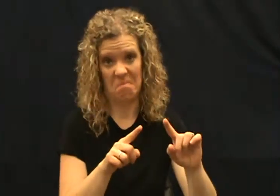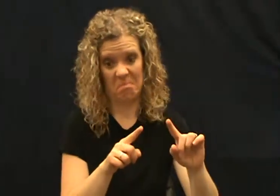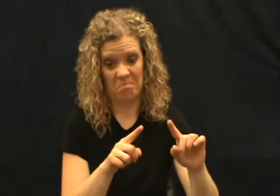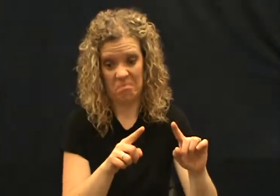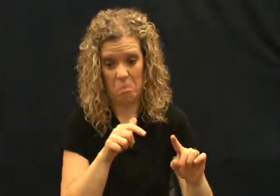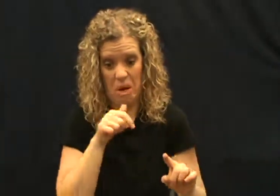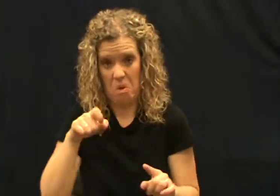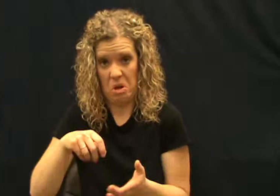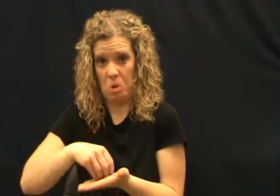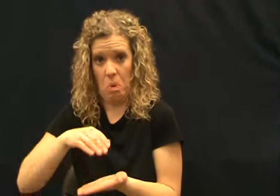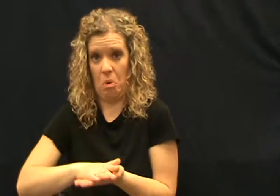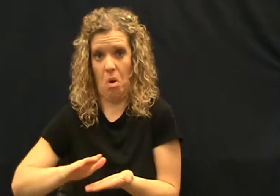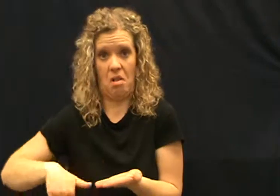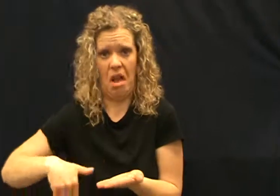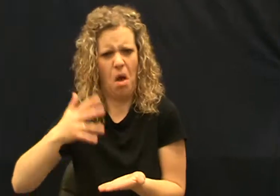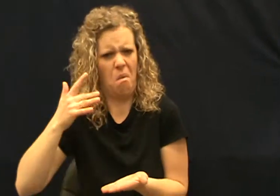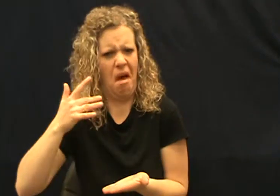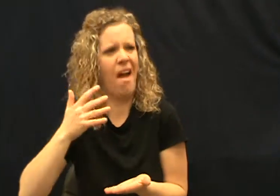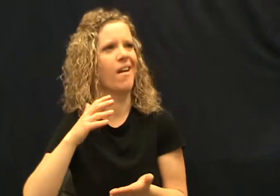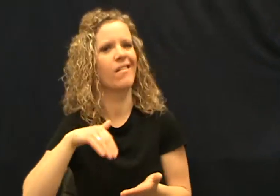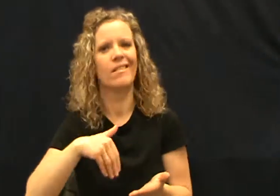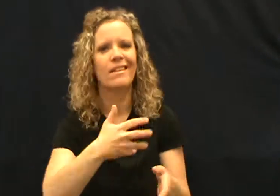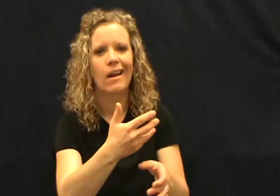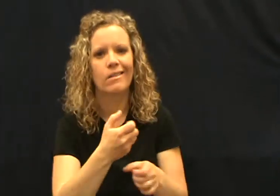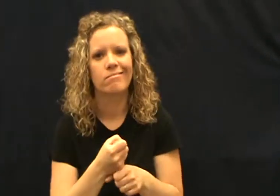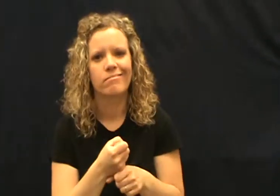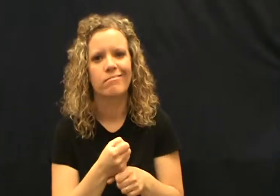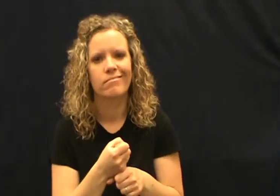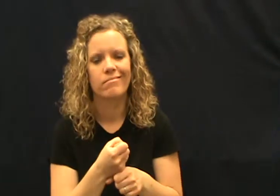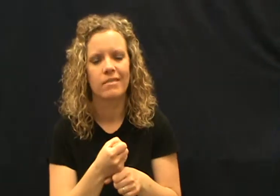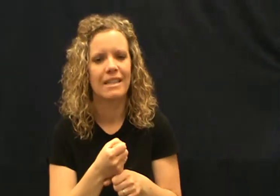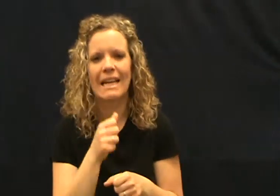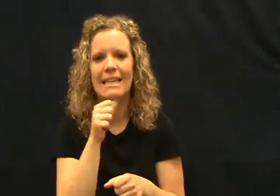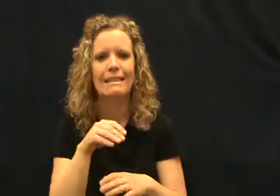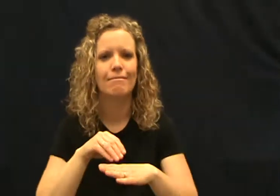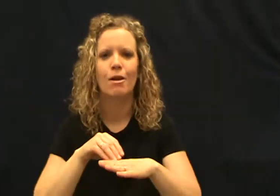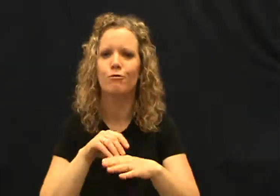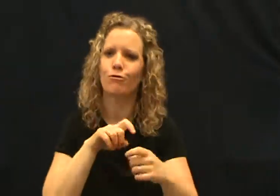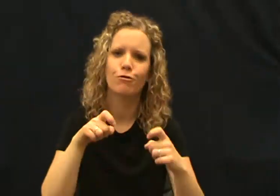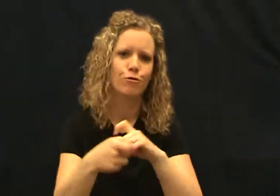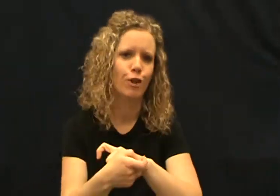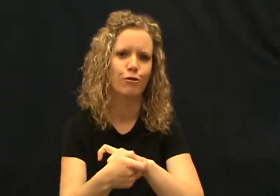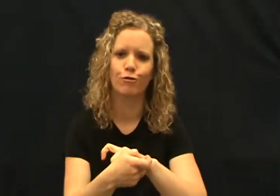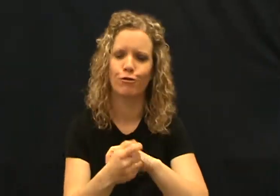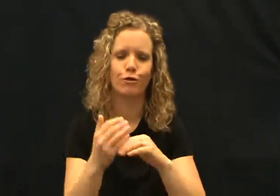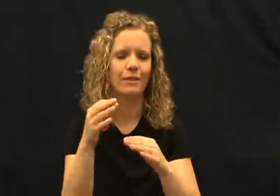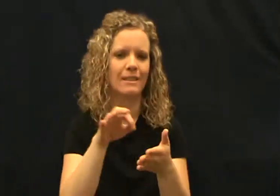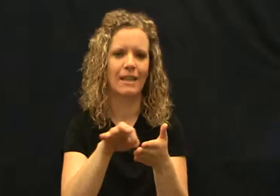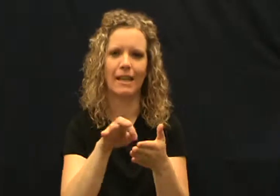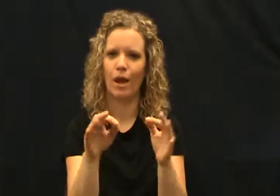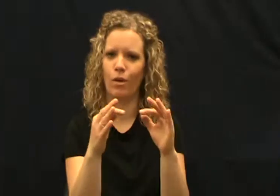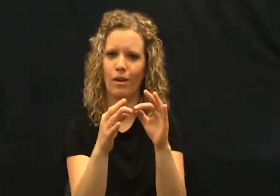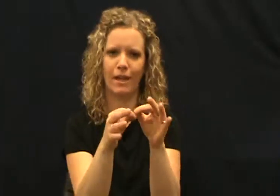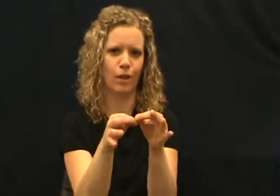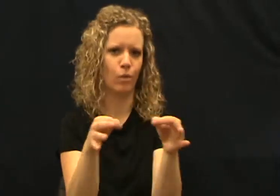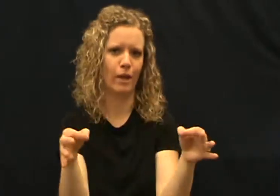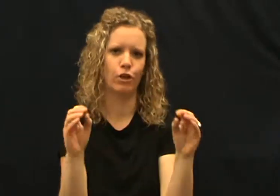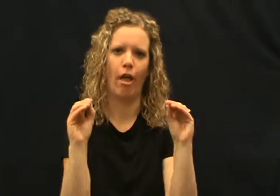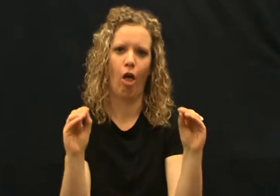or a financial statement perspective. It doesn't affect the accounting equation. We do not actually record something